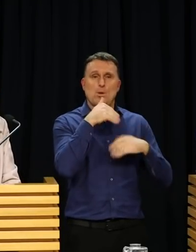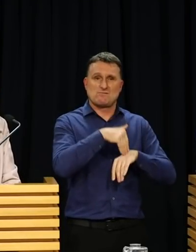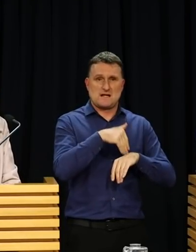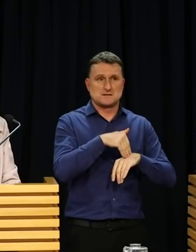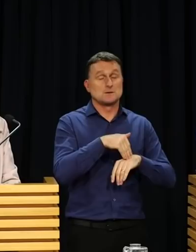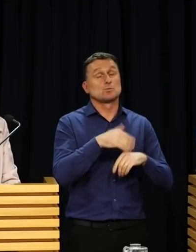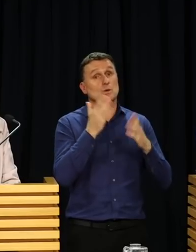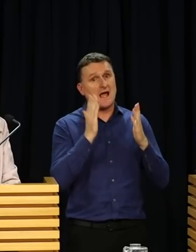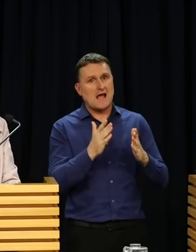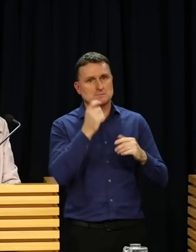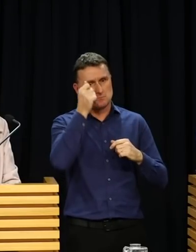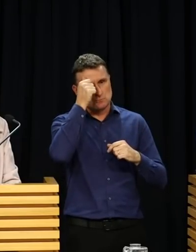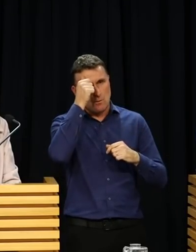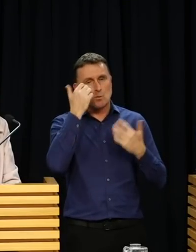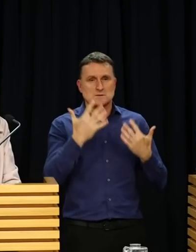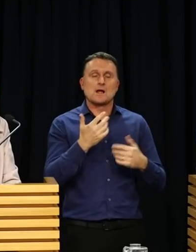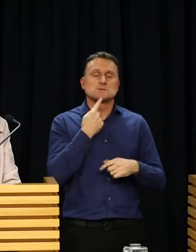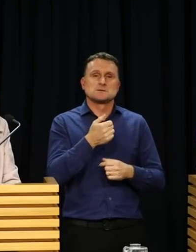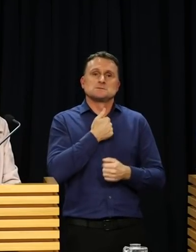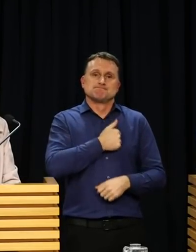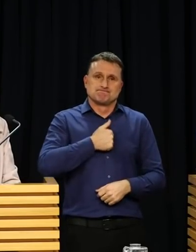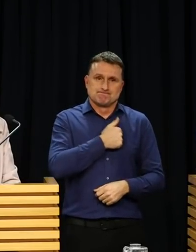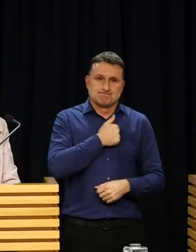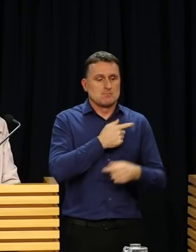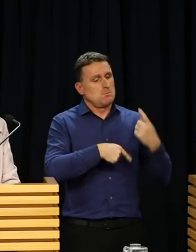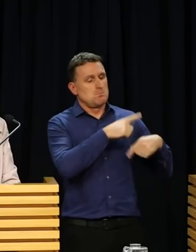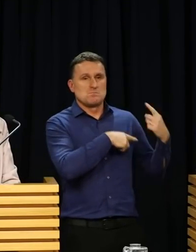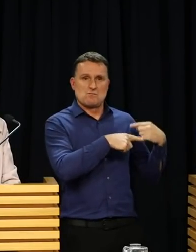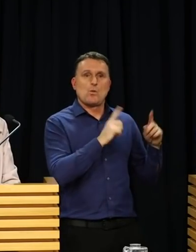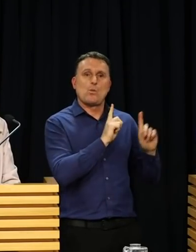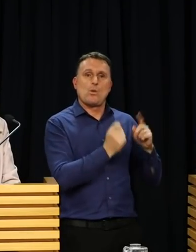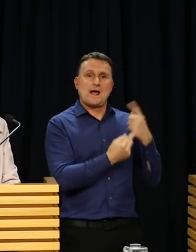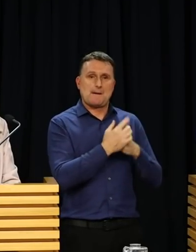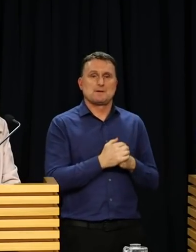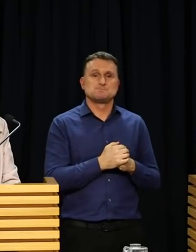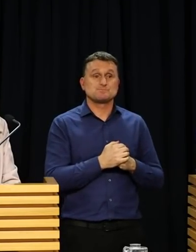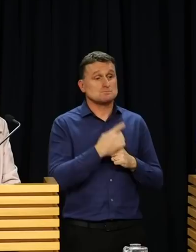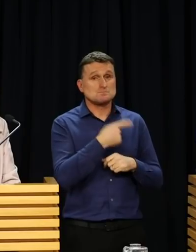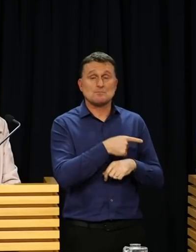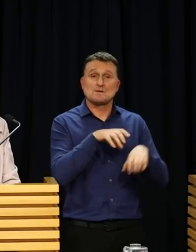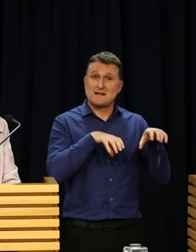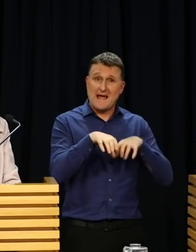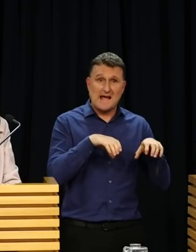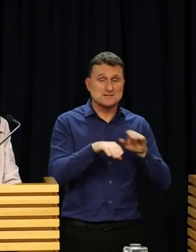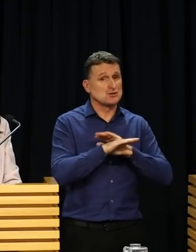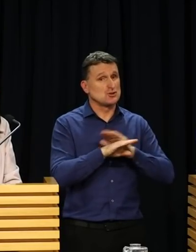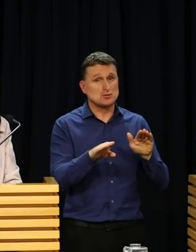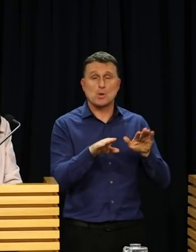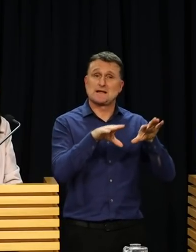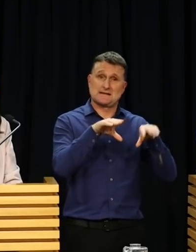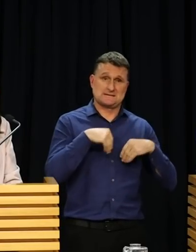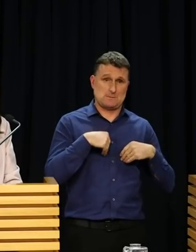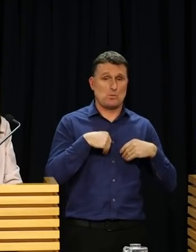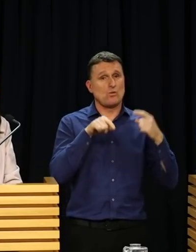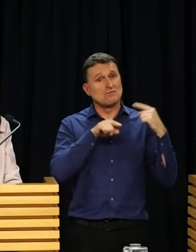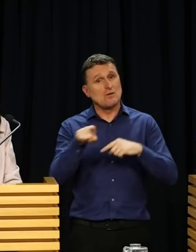actions were wrong through an apology. They recognise those actions were unacceptable under the Universal Declaration of